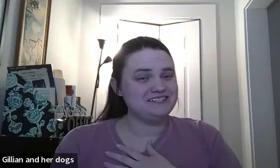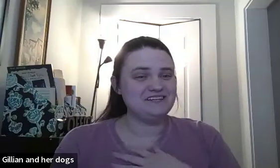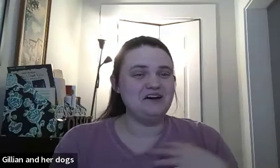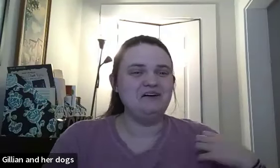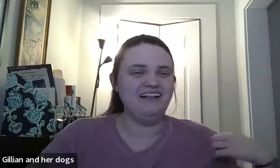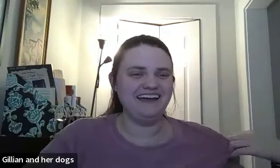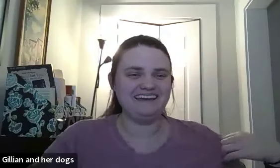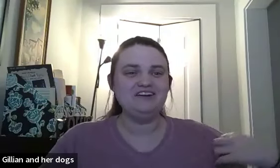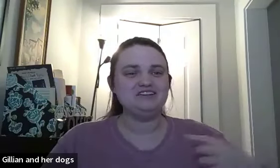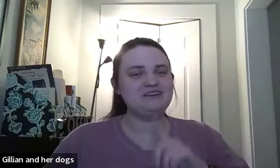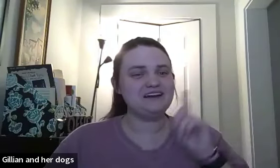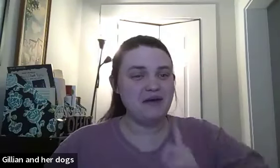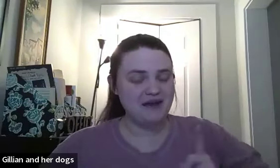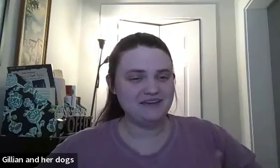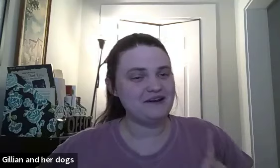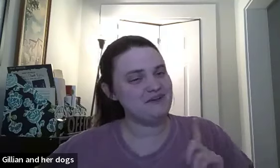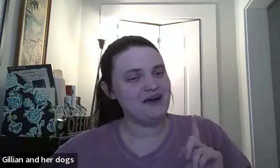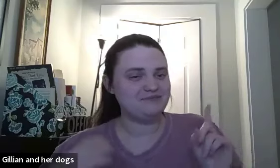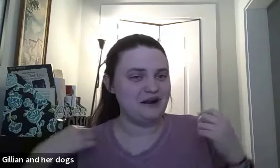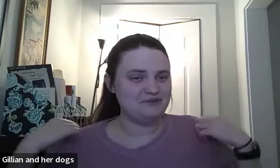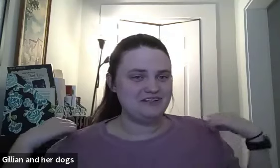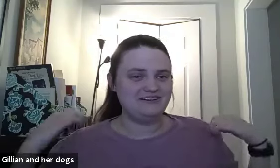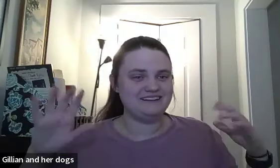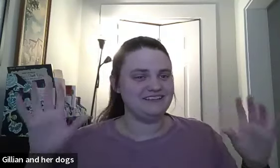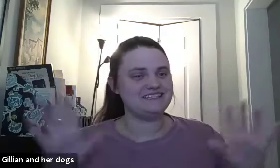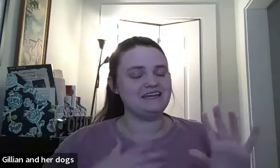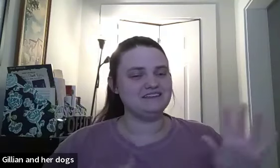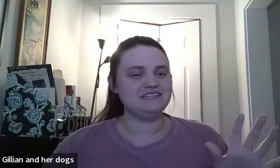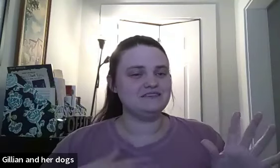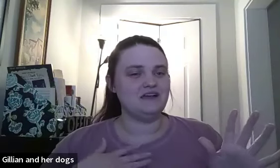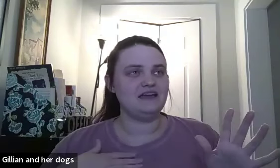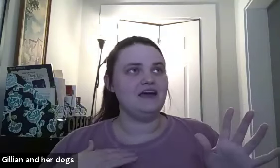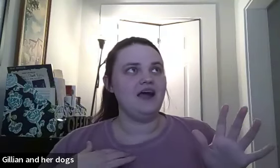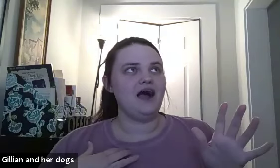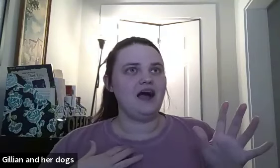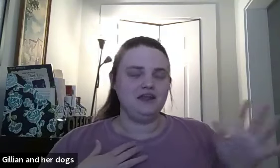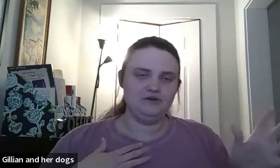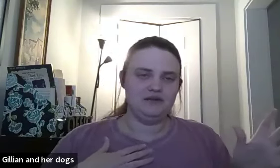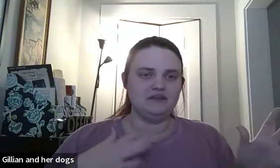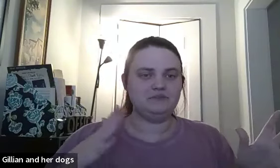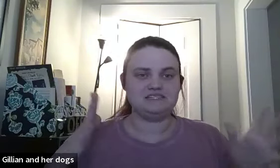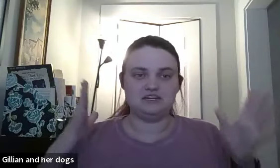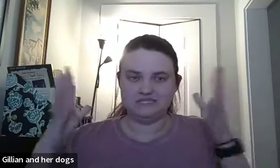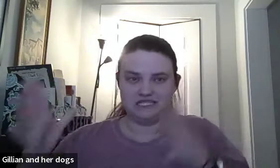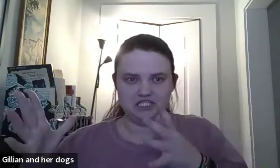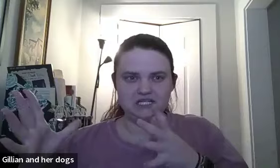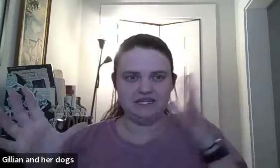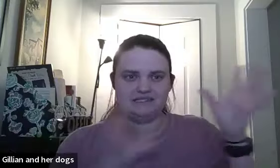teacher, so like, do not come at me if I'm not properly correct on this in the sense of like, I know it, but like, because I don't teach it, it's